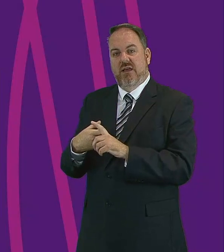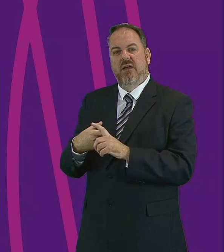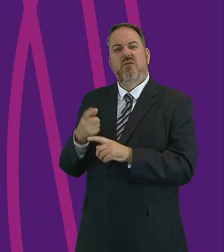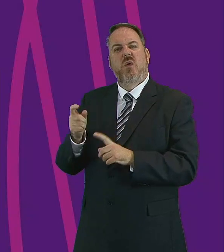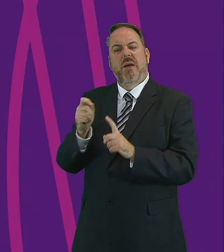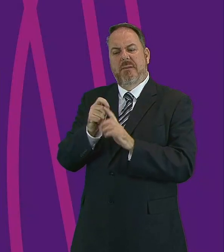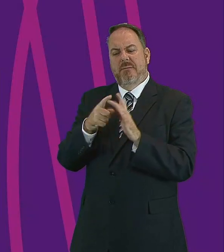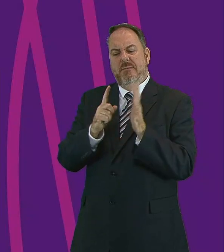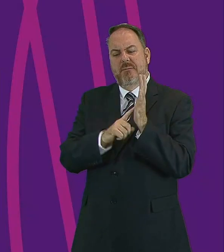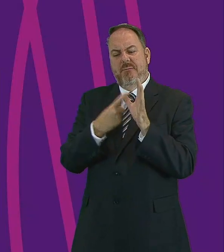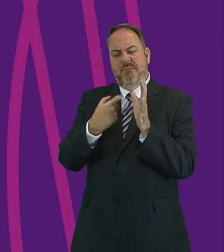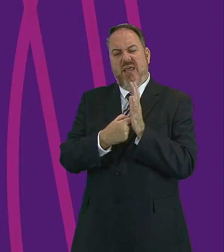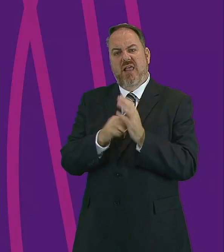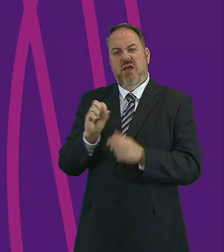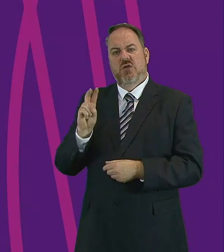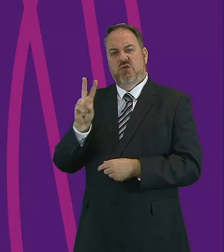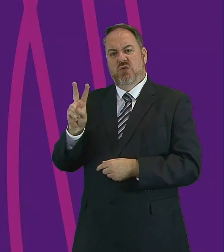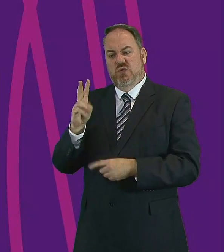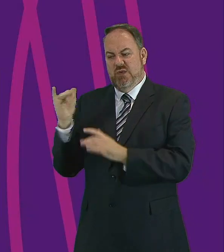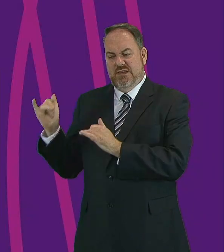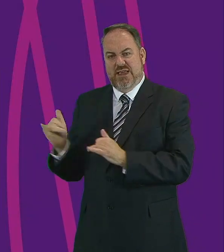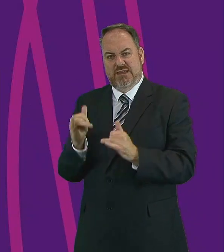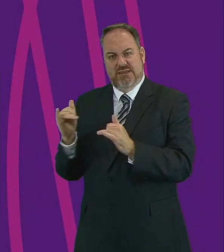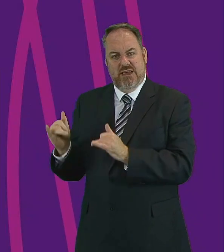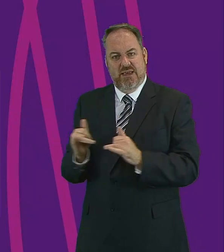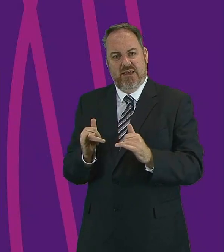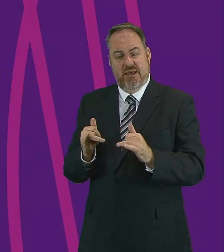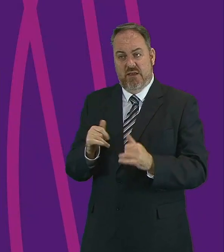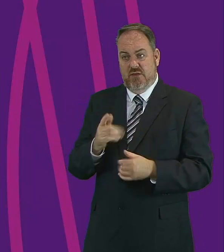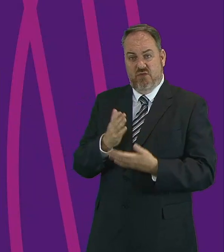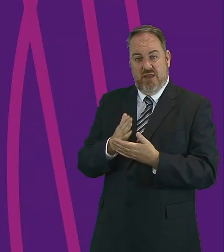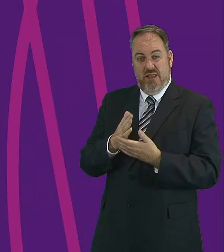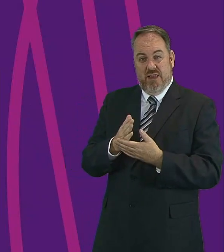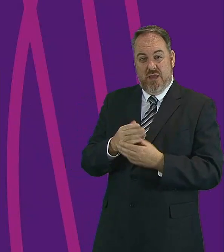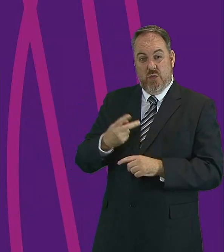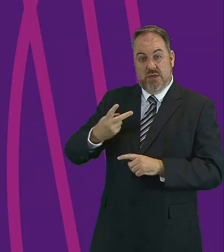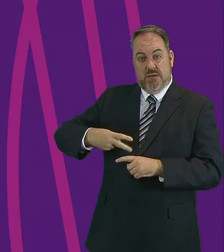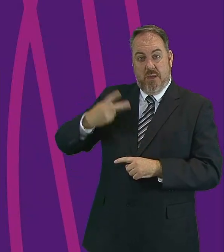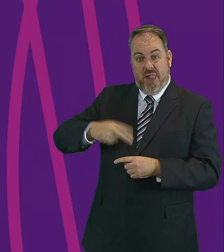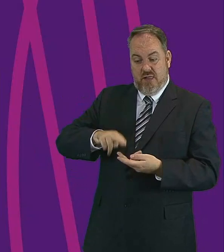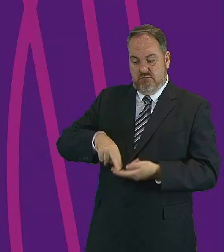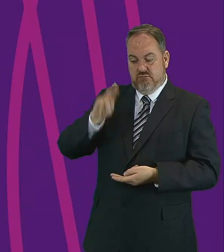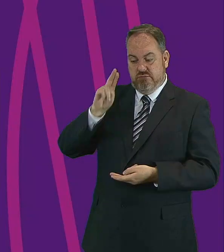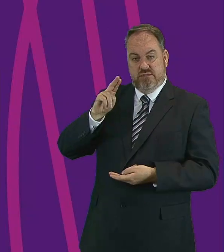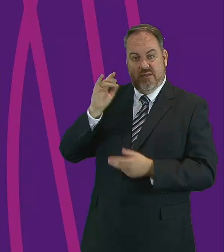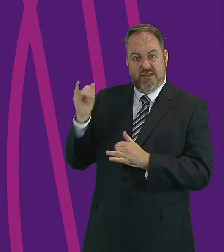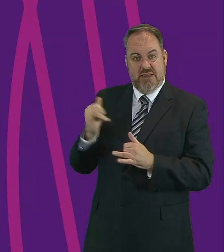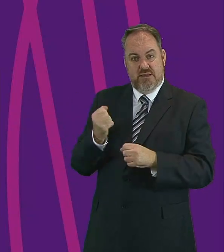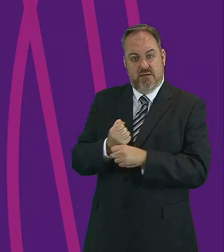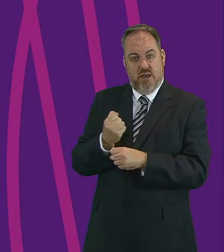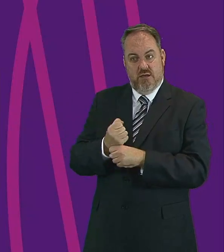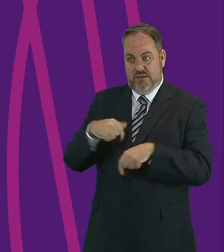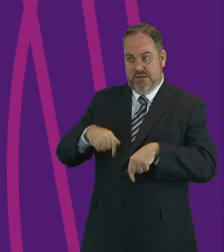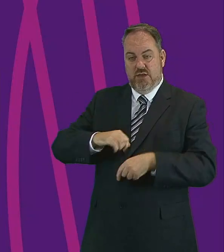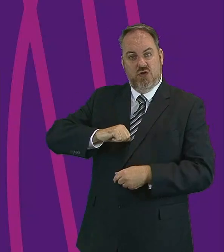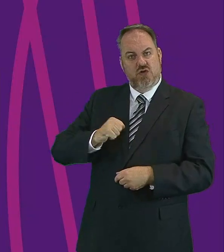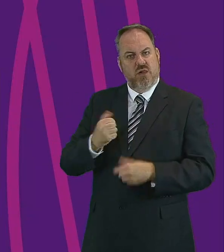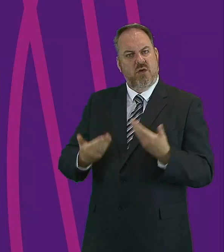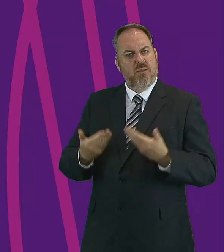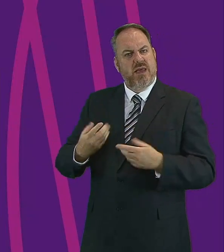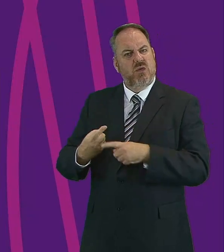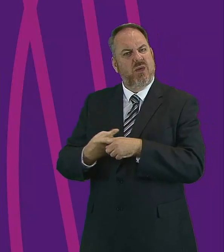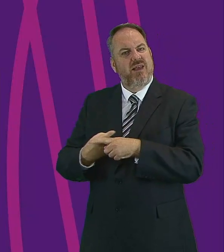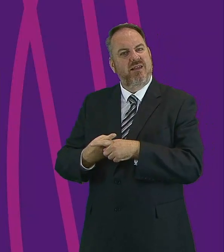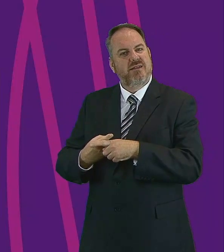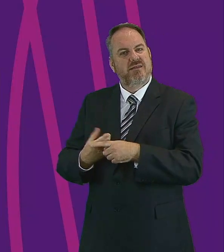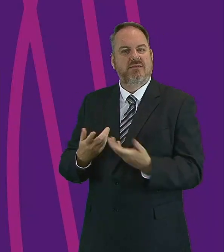testing, on the 26th of August, there was proportionately more than double the amount of testing done in Scotland than in England. Now, that will partly